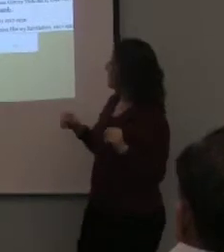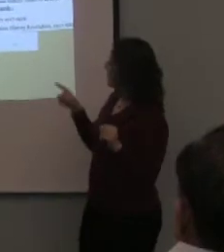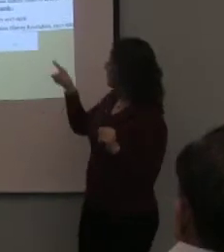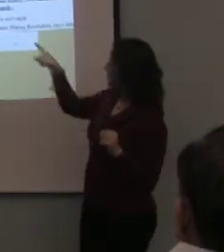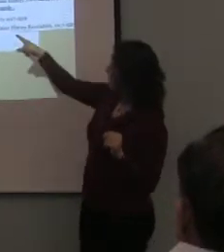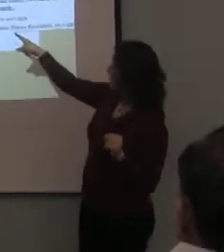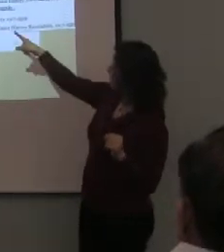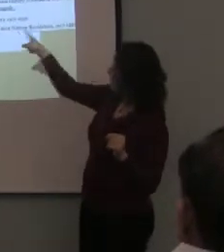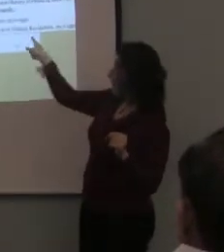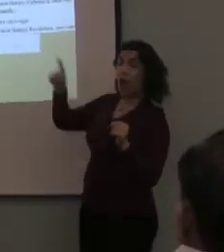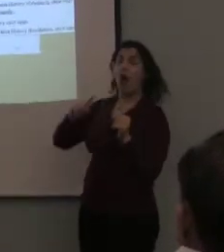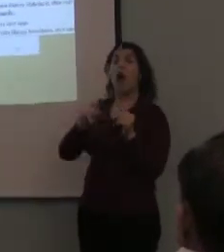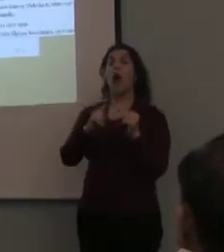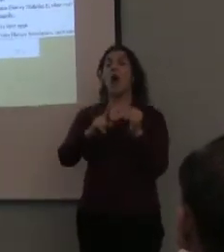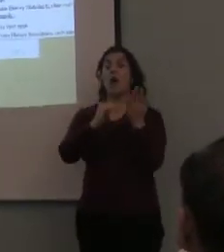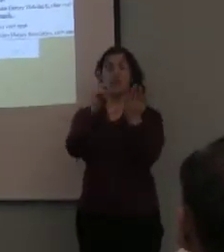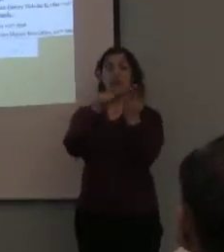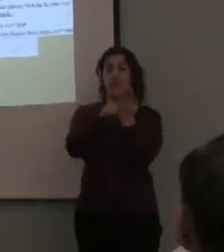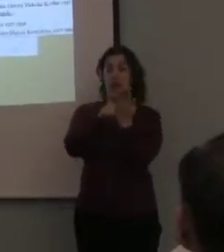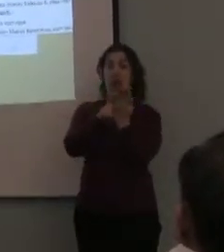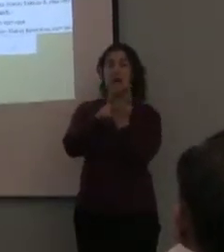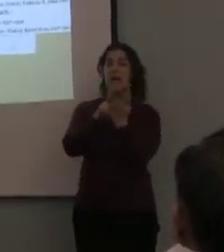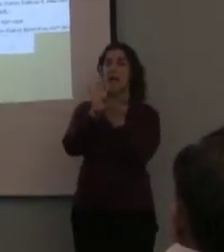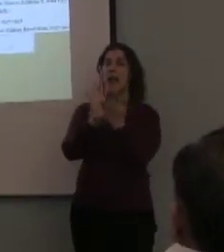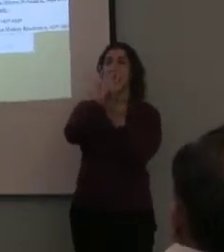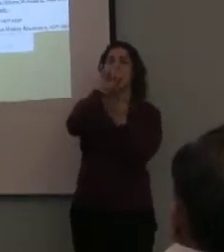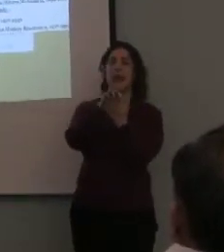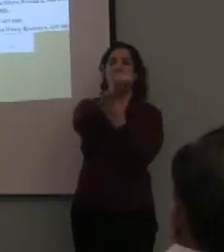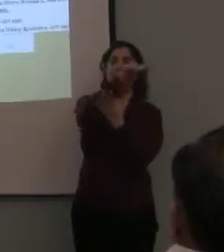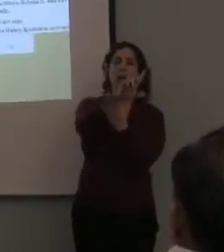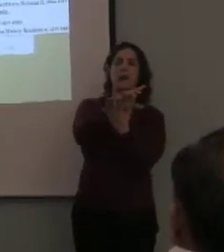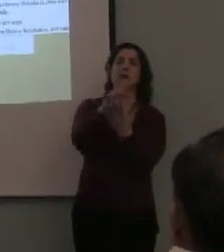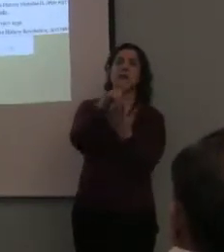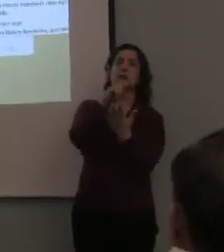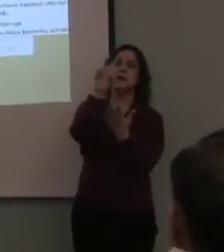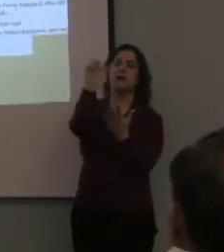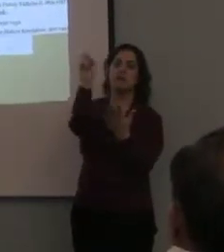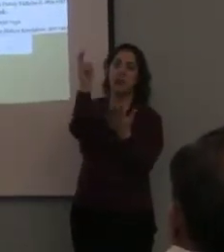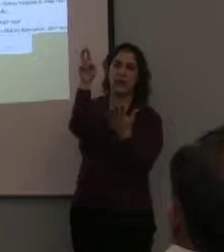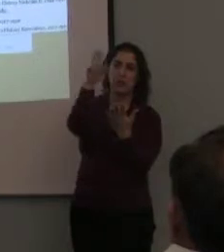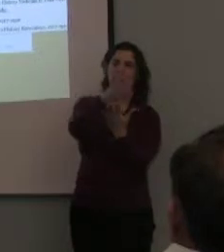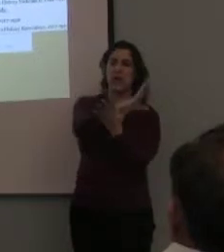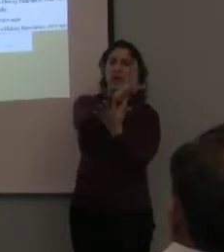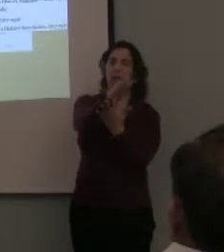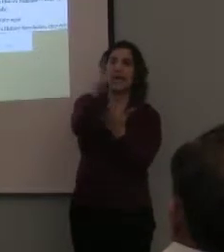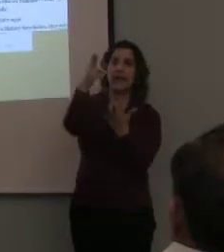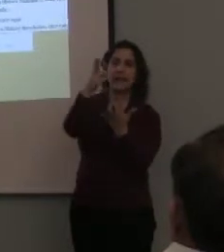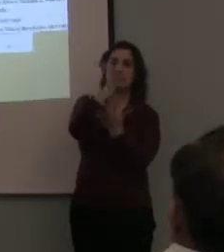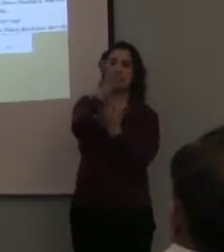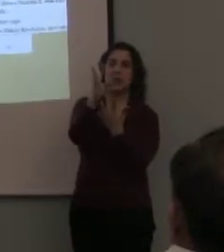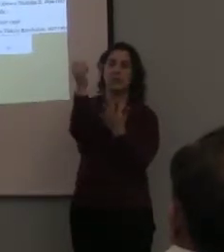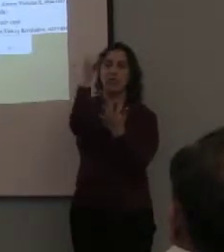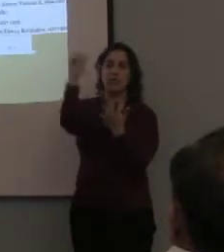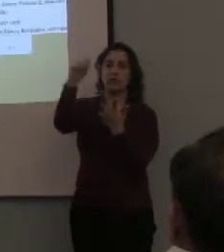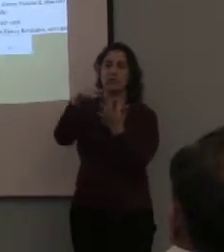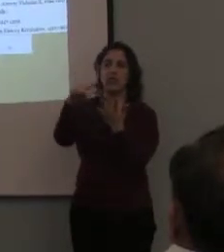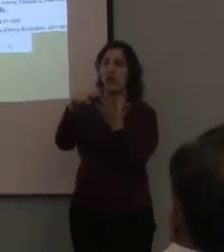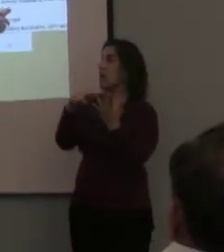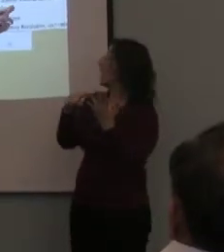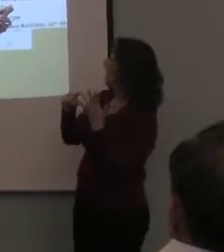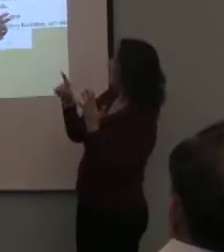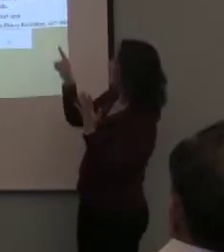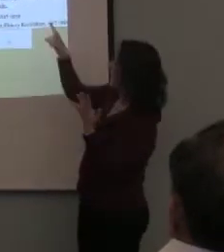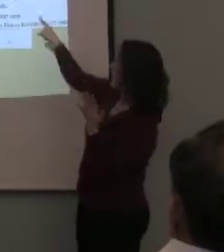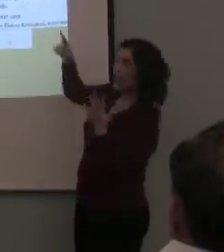record in the center, and then we have connections to Soviet Union history, revolution. Here's